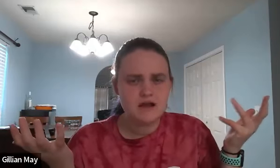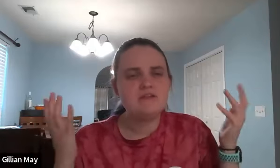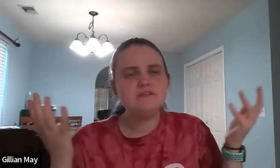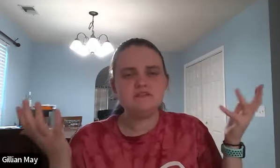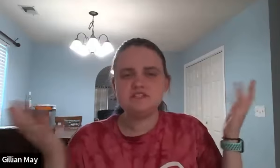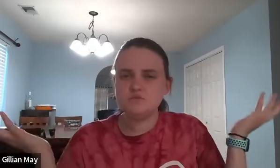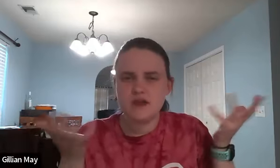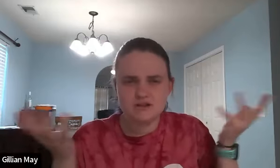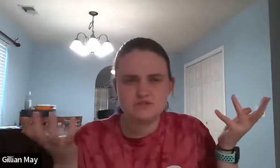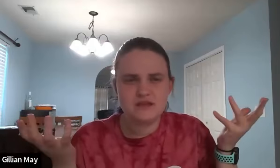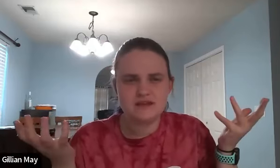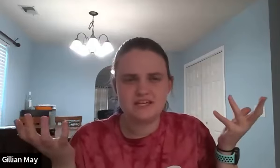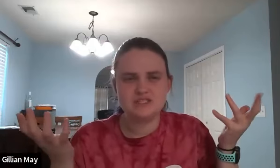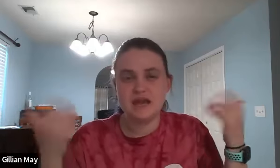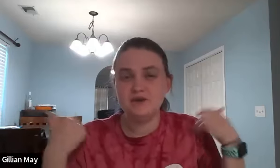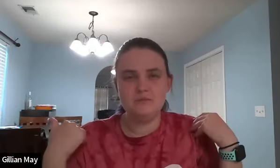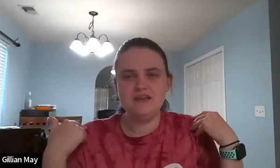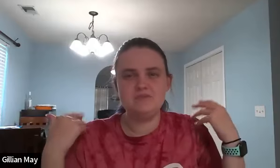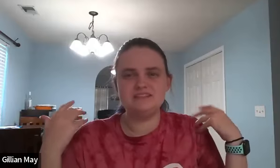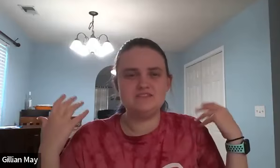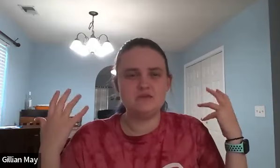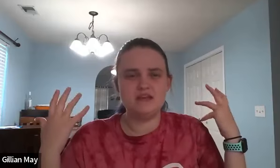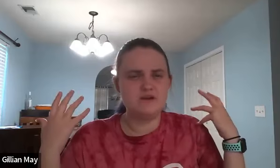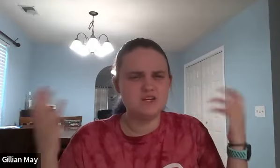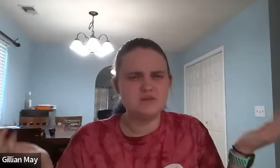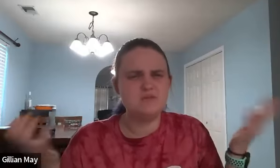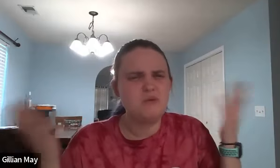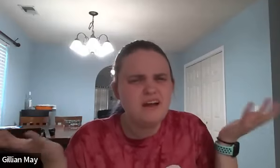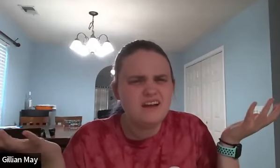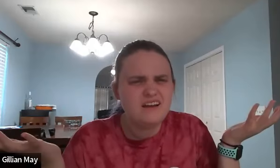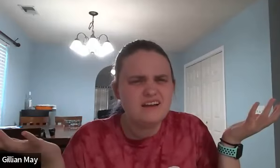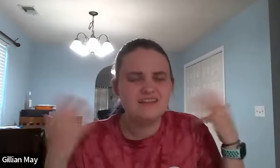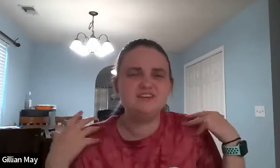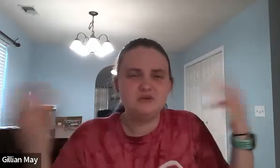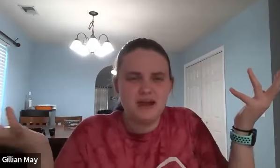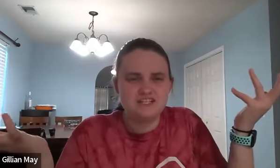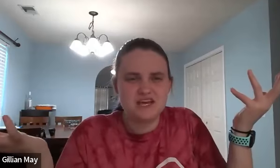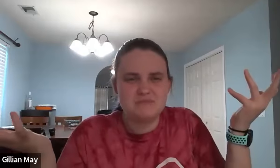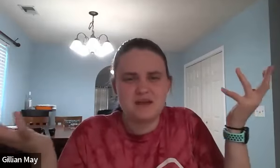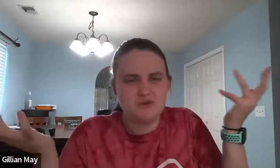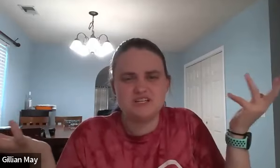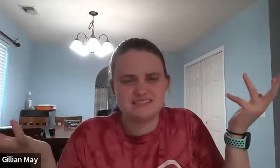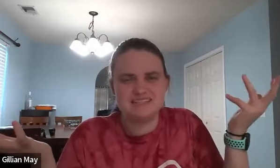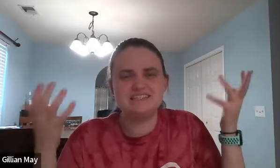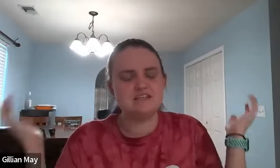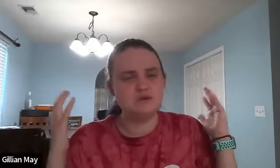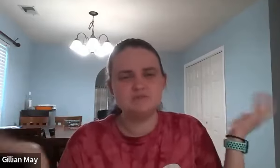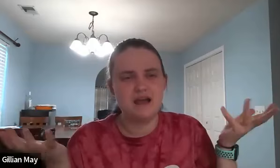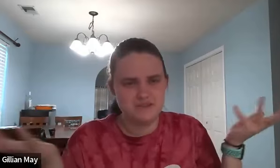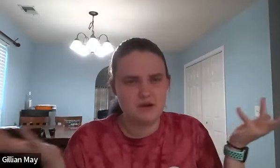I feel like this is one that also, like, it's just, I don't know, me, I'm like sitting there, like, if I'm talking about, I'm like, what? Like, you know, I just kind of make that motion as is. So that's what I think about